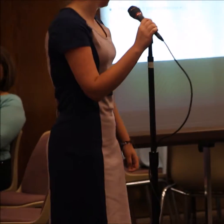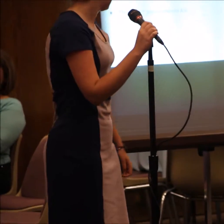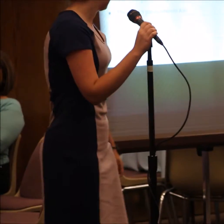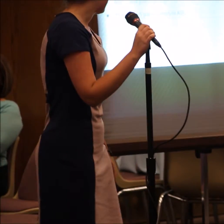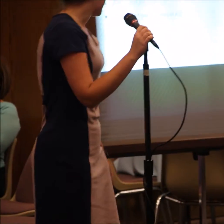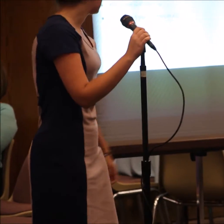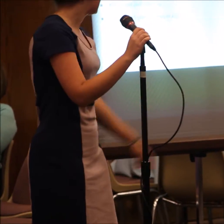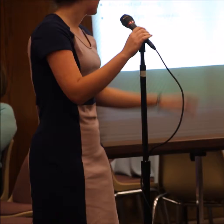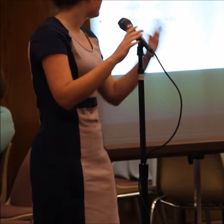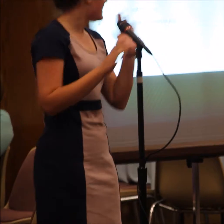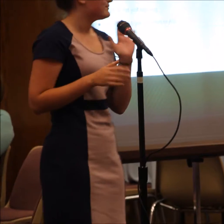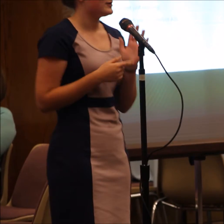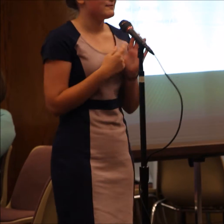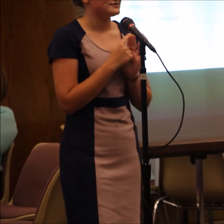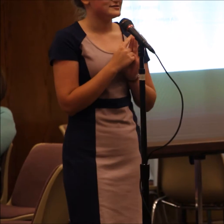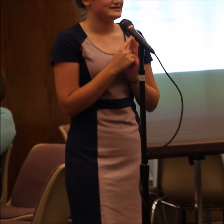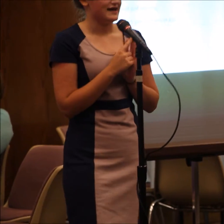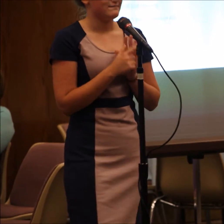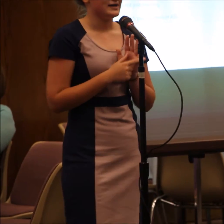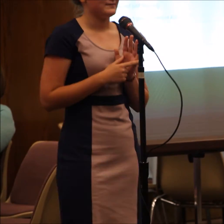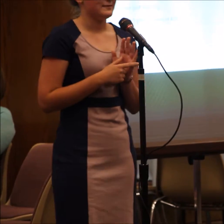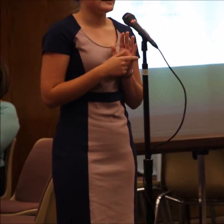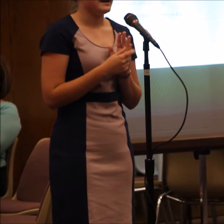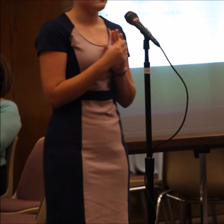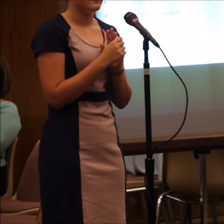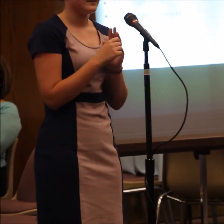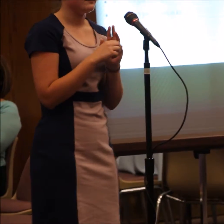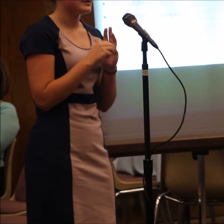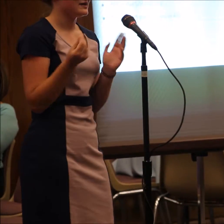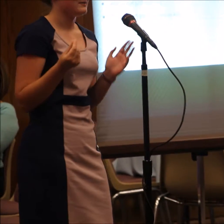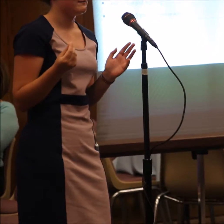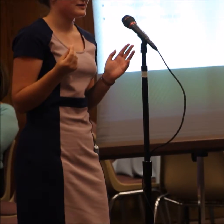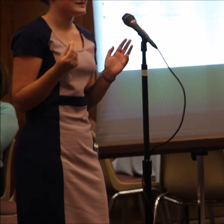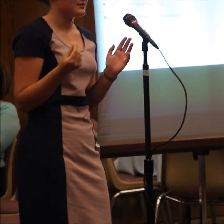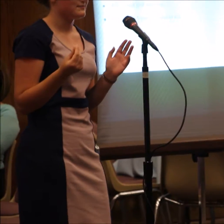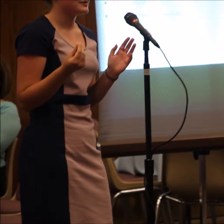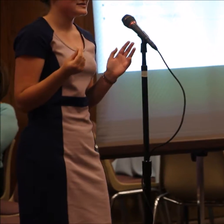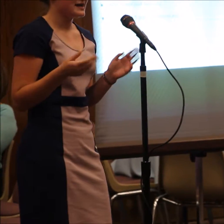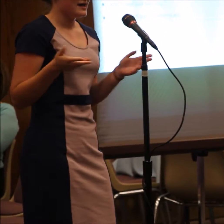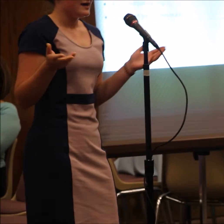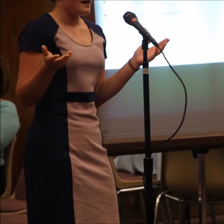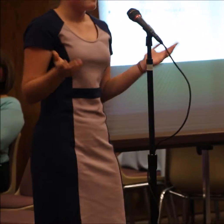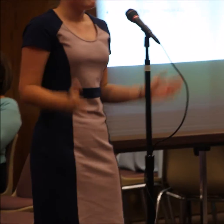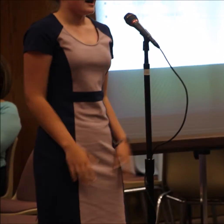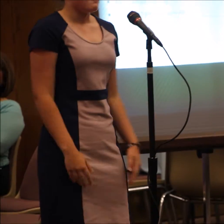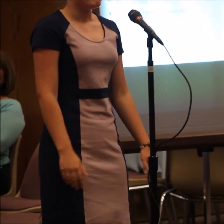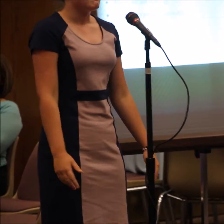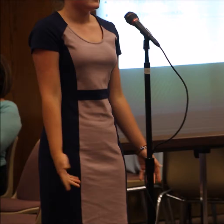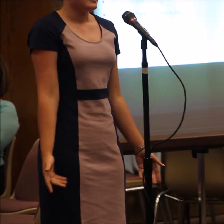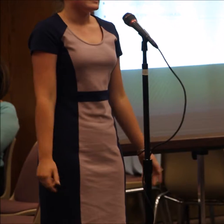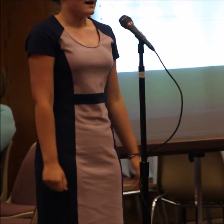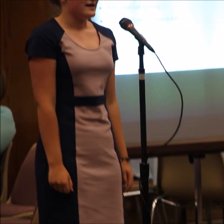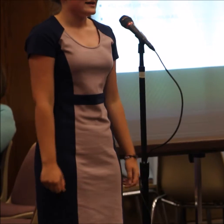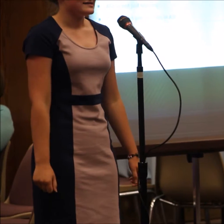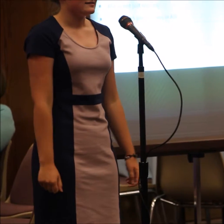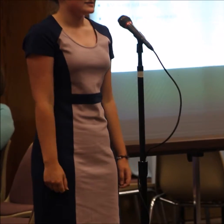in fact, there are 5 parameters that make up ASL, and if you take away one of these parameters, it is not ASL, it's